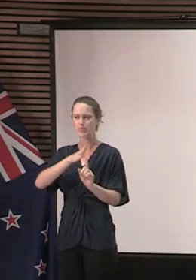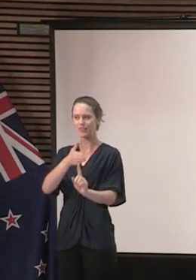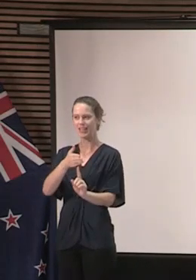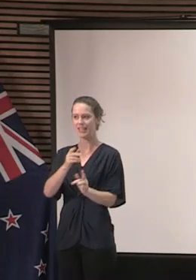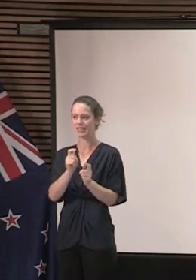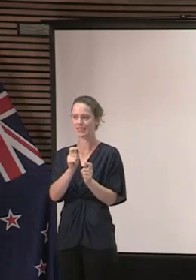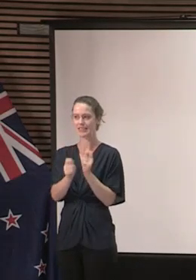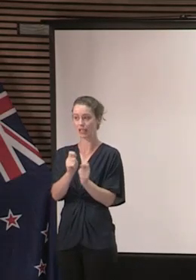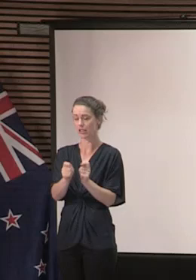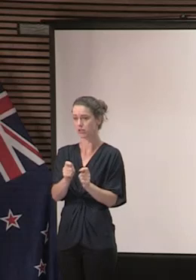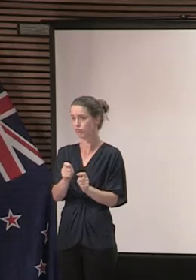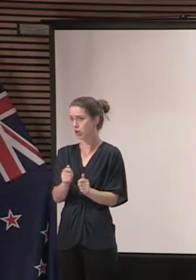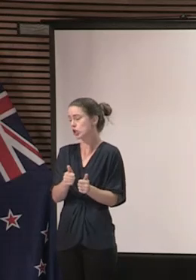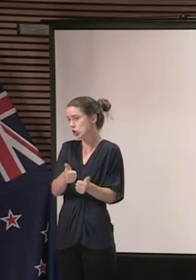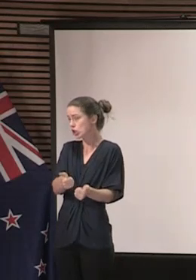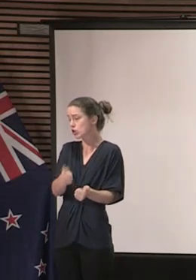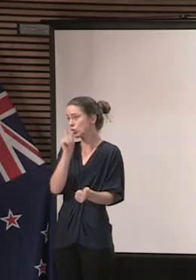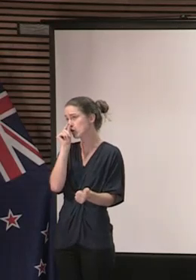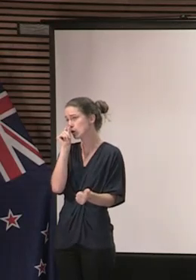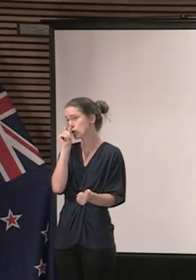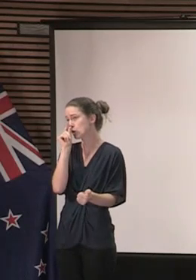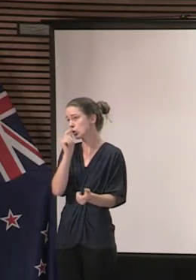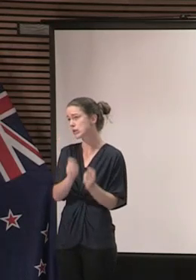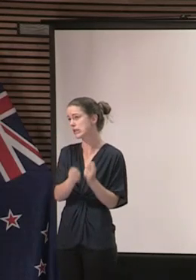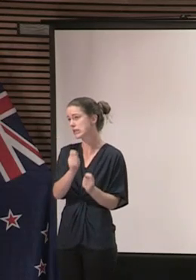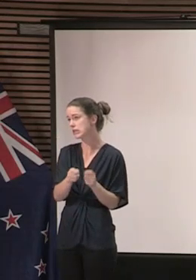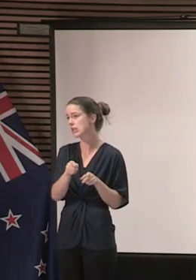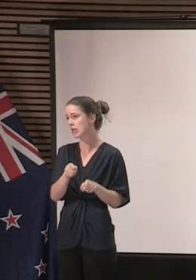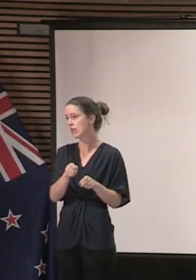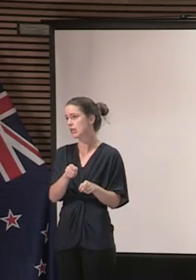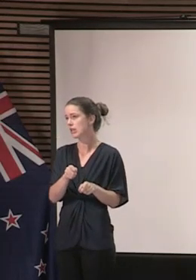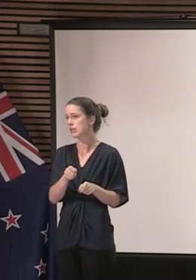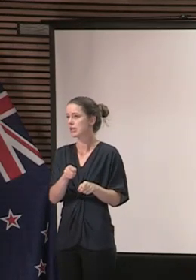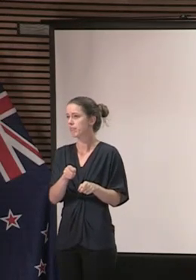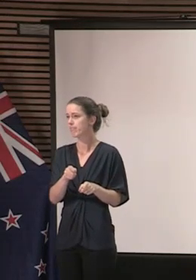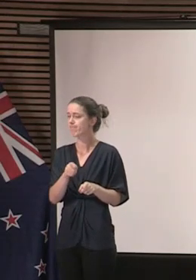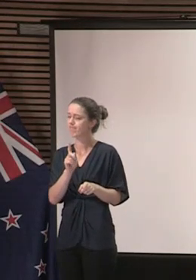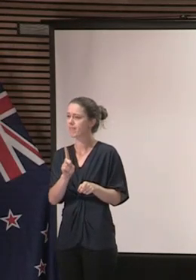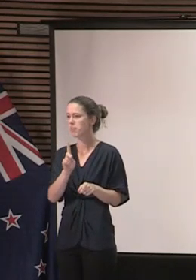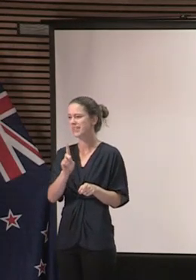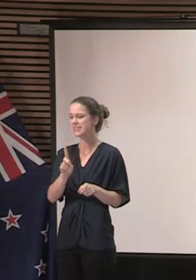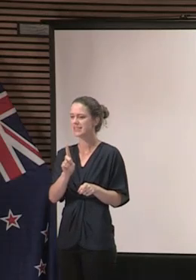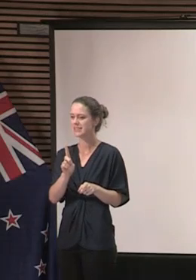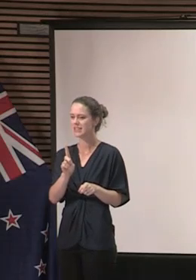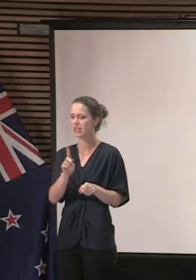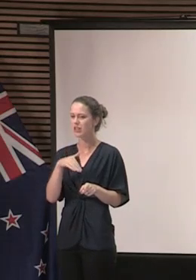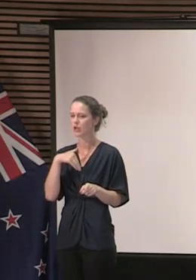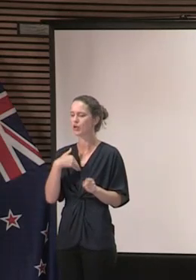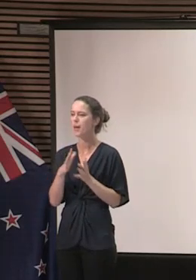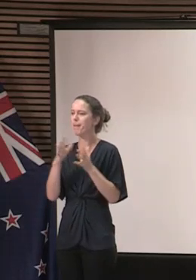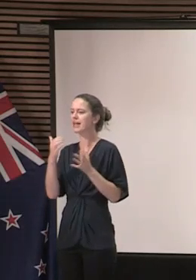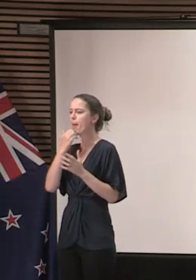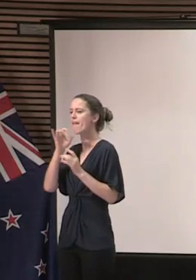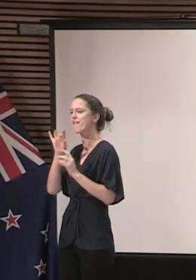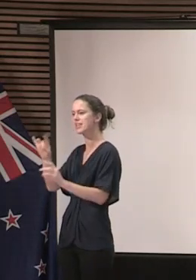very sensitive, so you could do it. You could do sewage testing, but you would still need a reasonable rate of infections in the